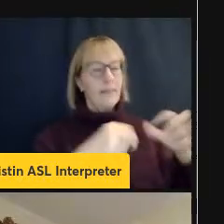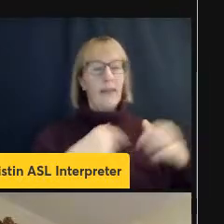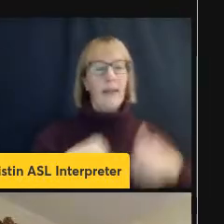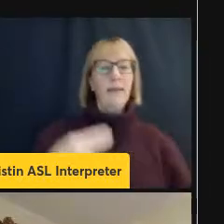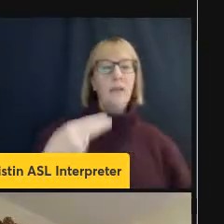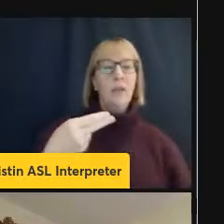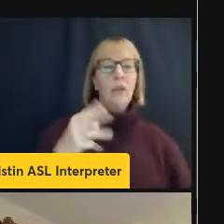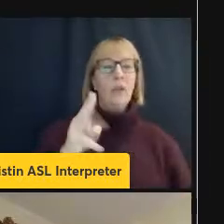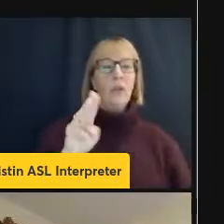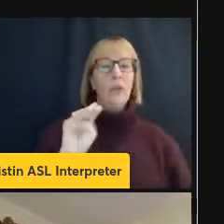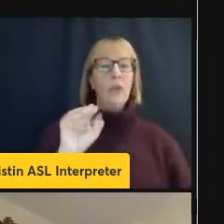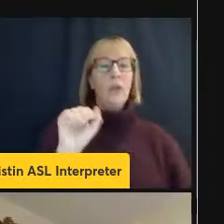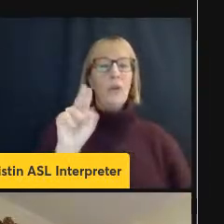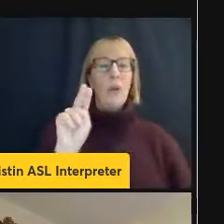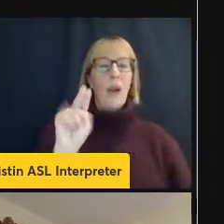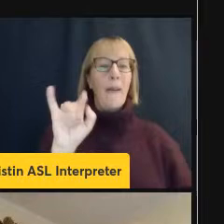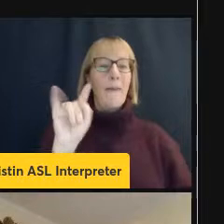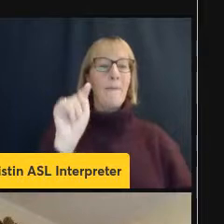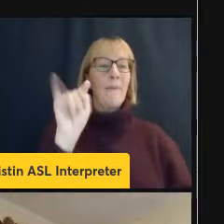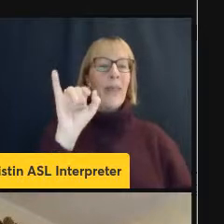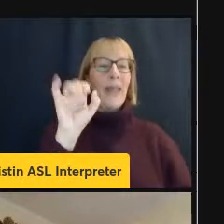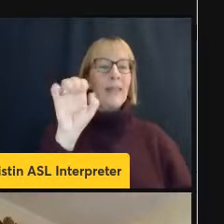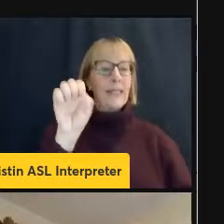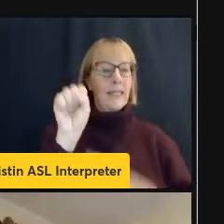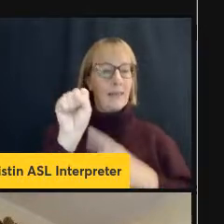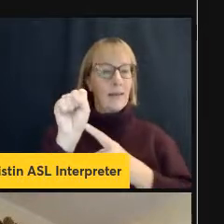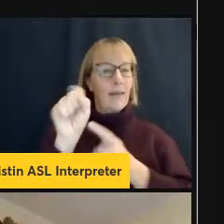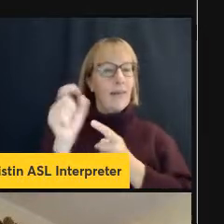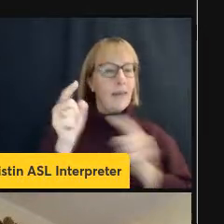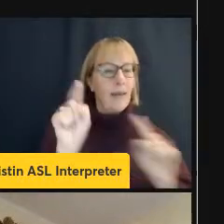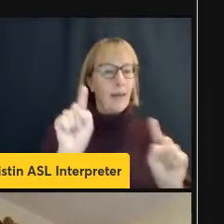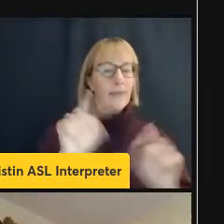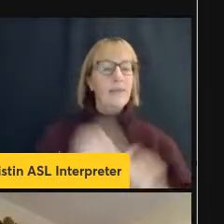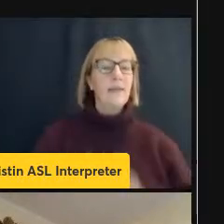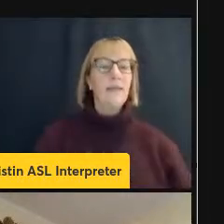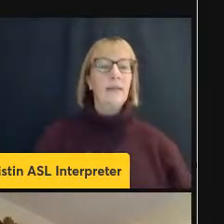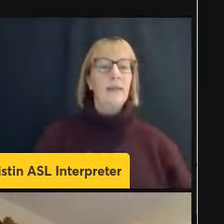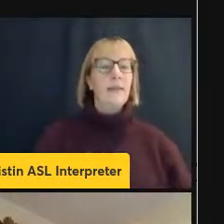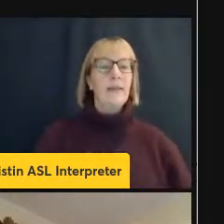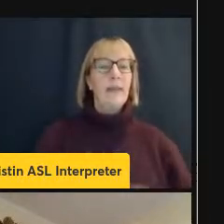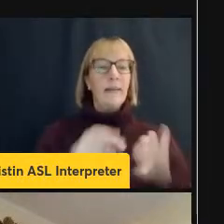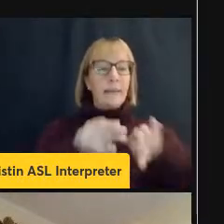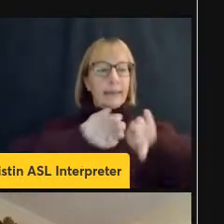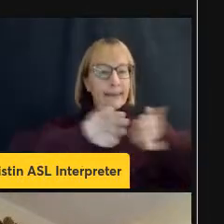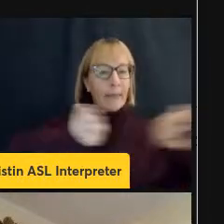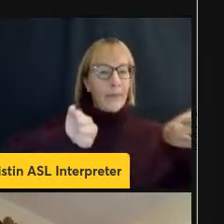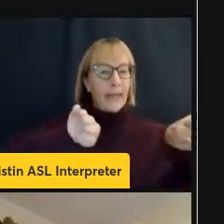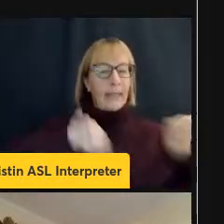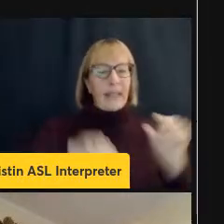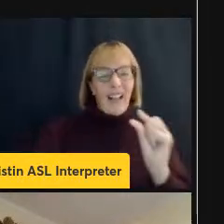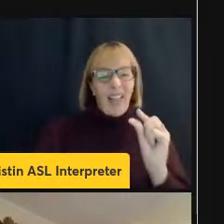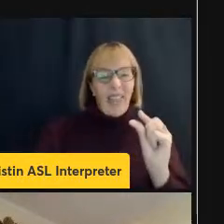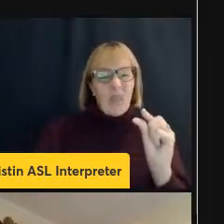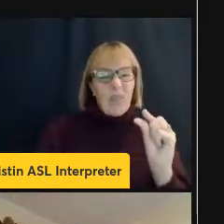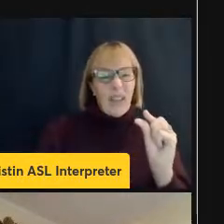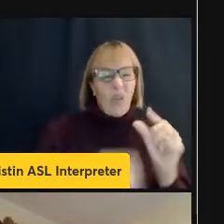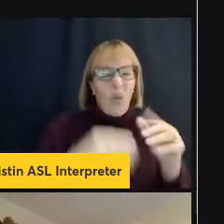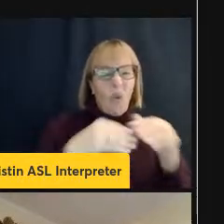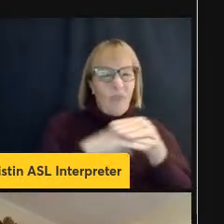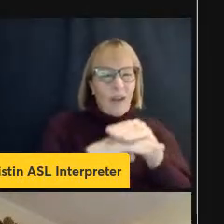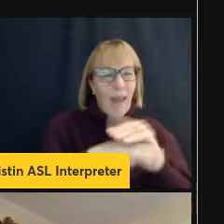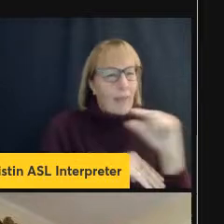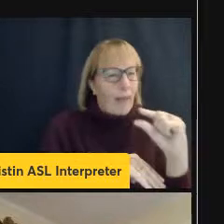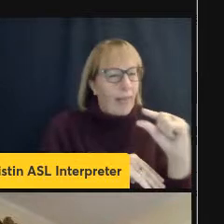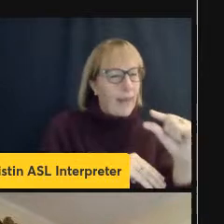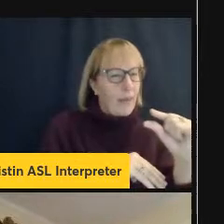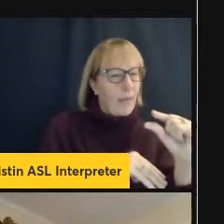health. And there's little interaction between the two. And I think this